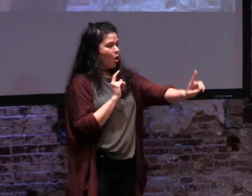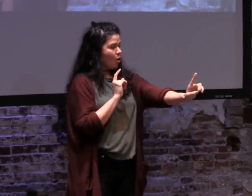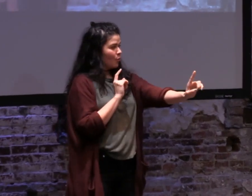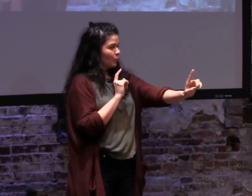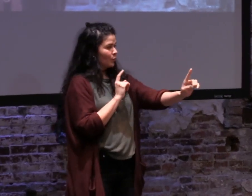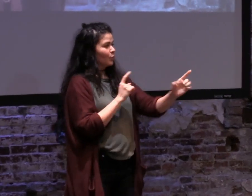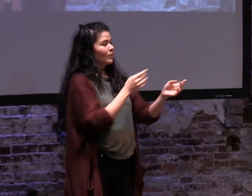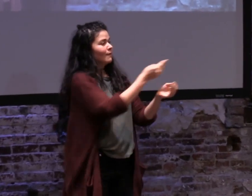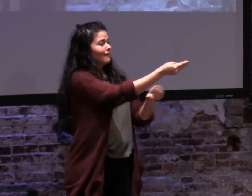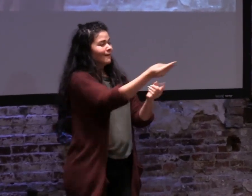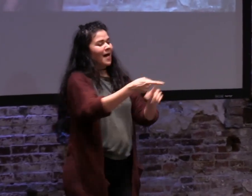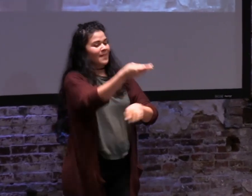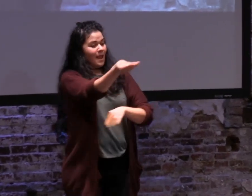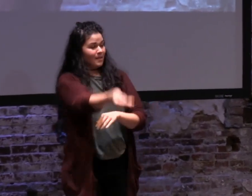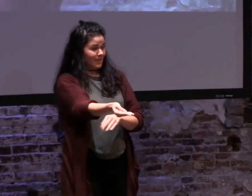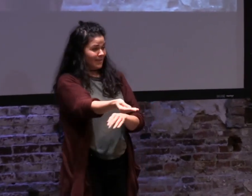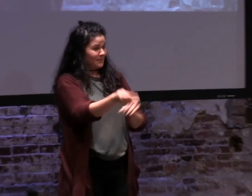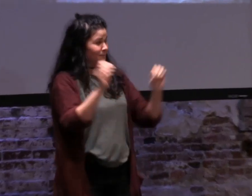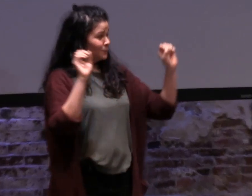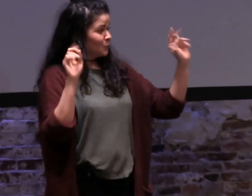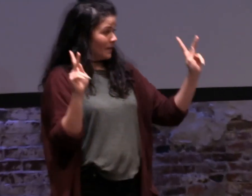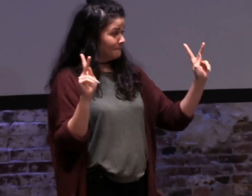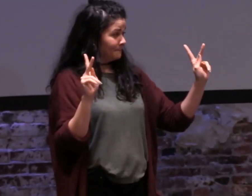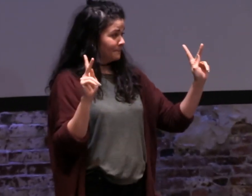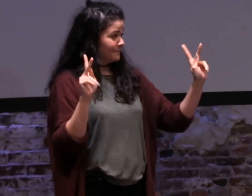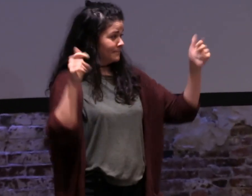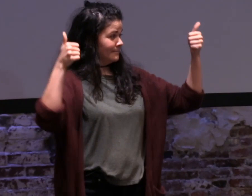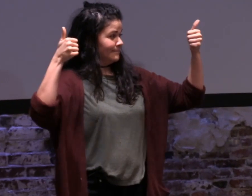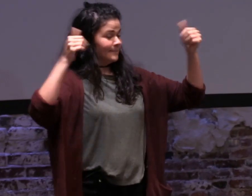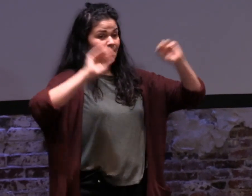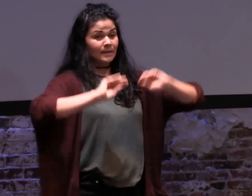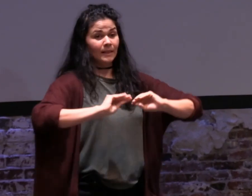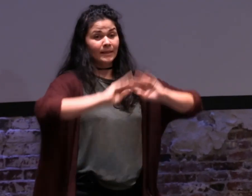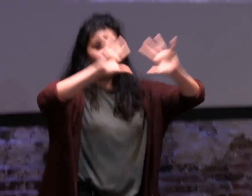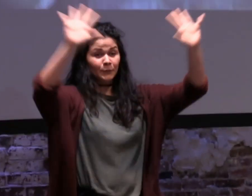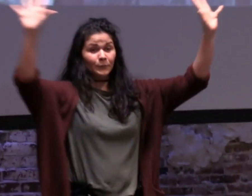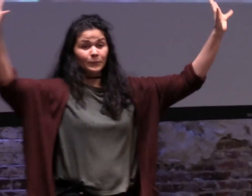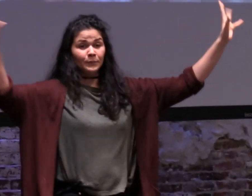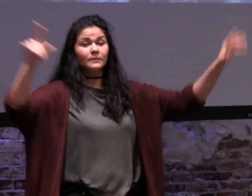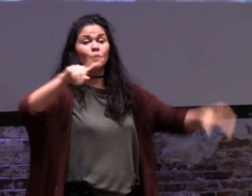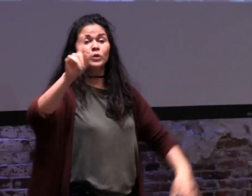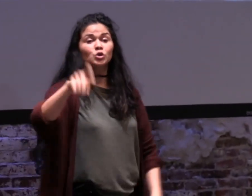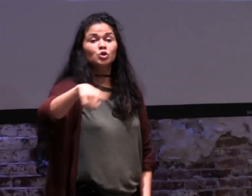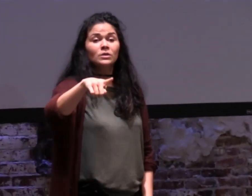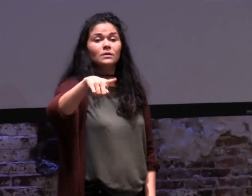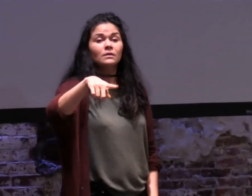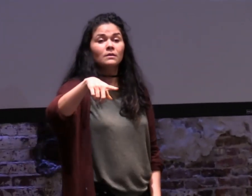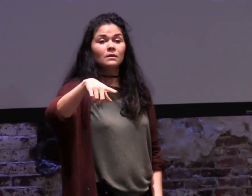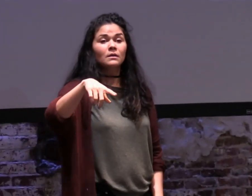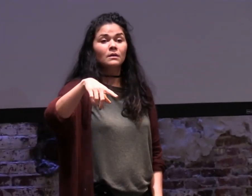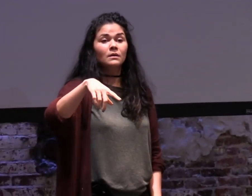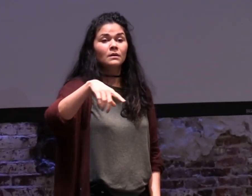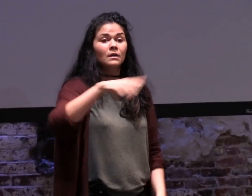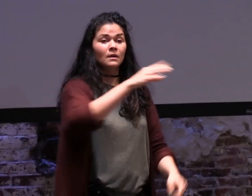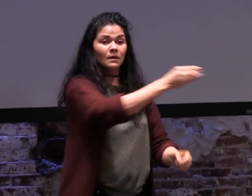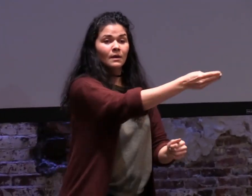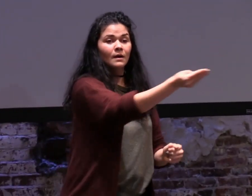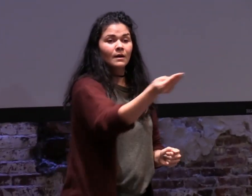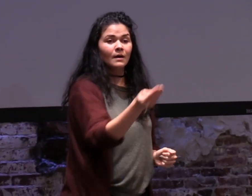After that's been done, they will go hand that object over to the community of deafblind folks to be able to feel and touch it and